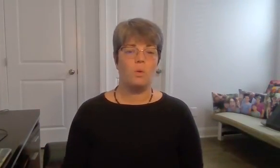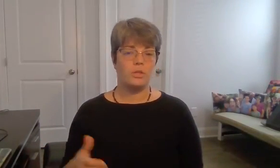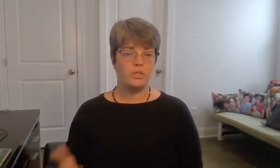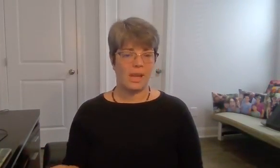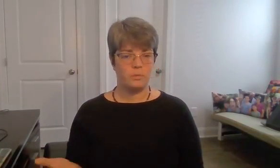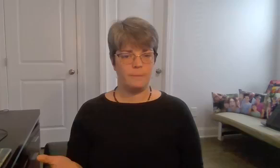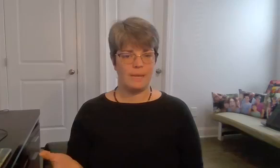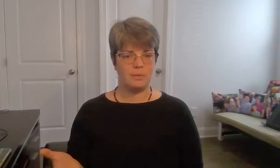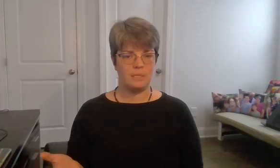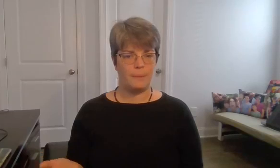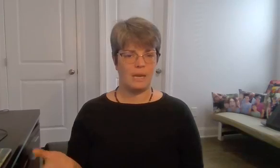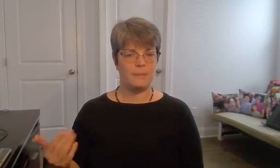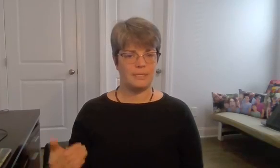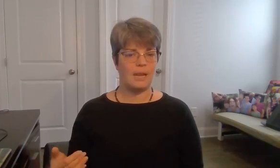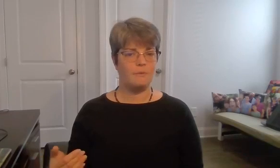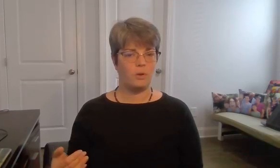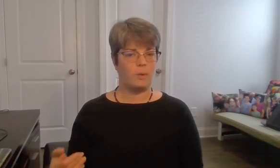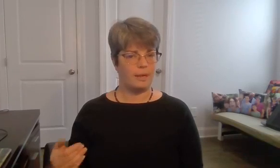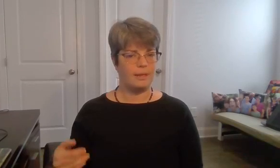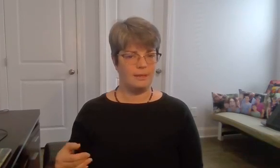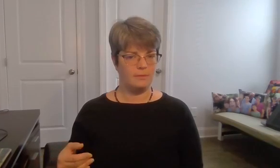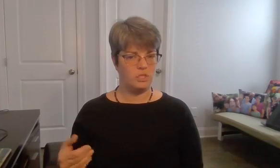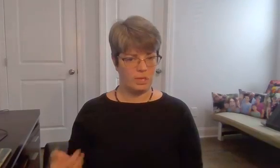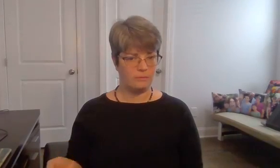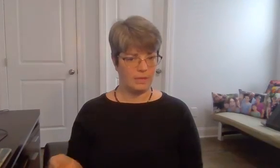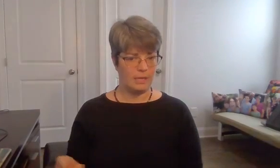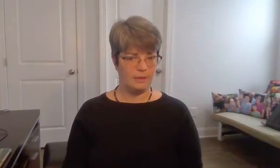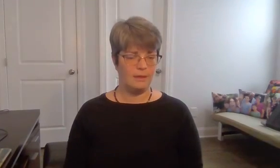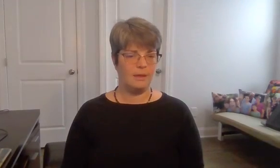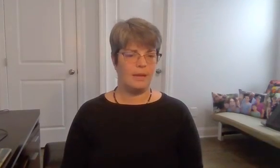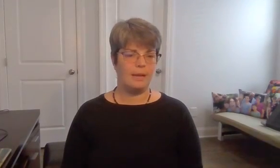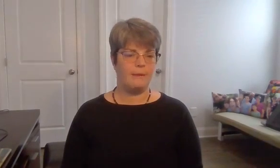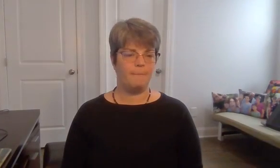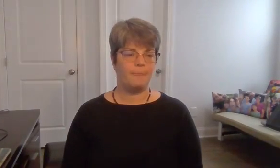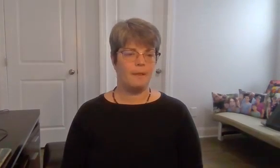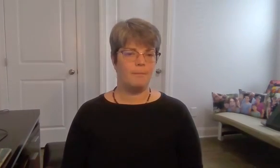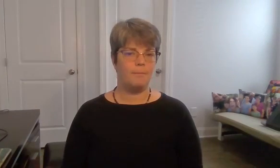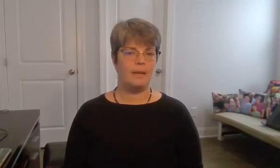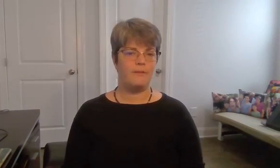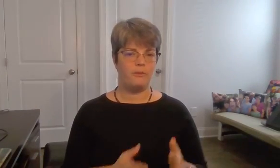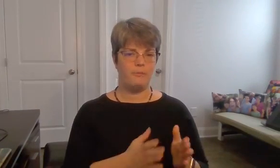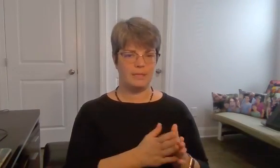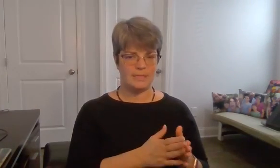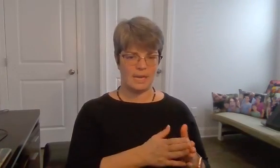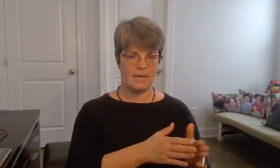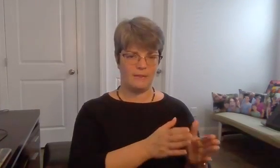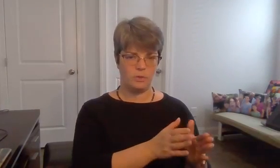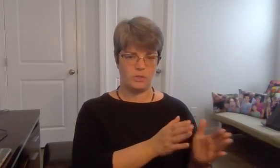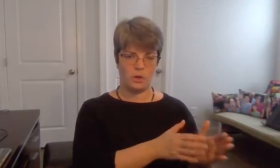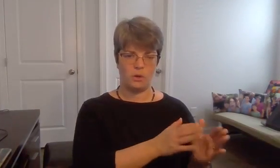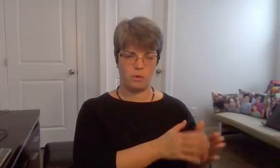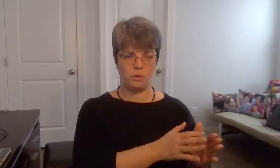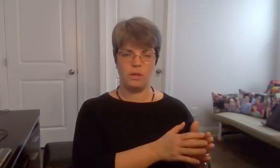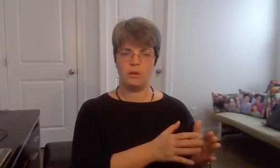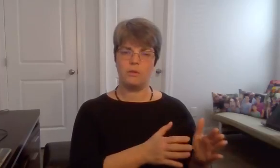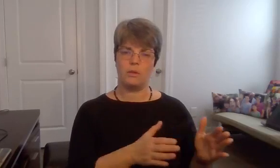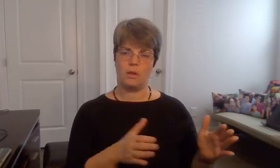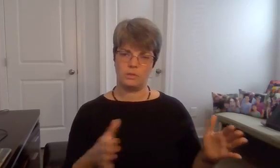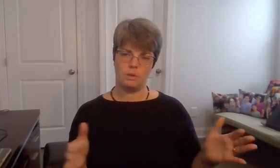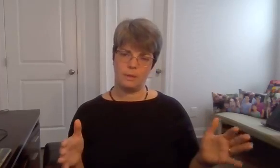older child will be able to pick up a sign more quickly, generally. But if you've been signing, if you start earlier, they'll also pick